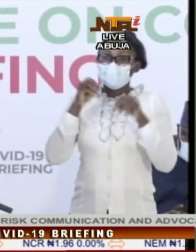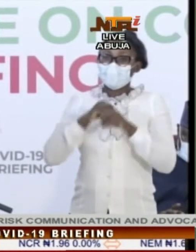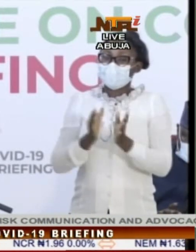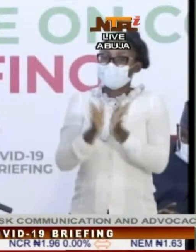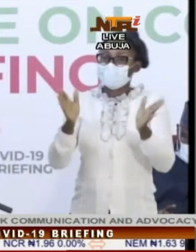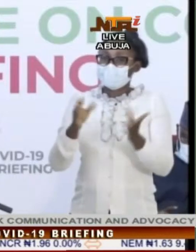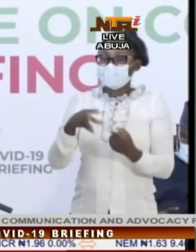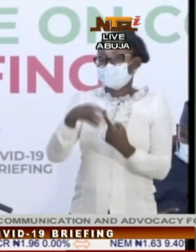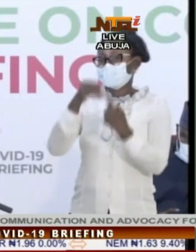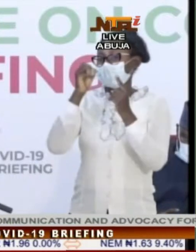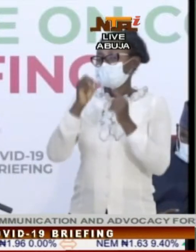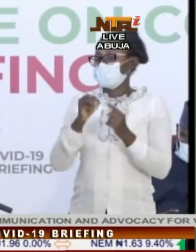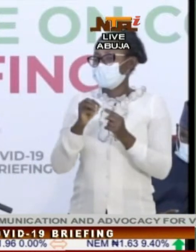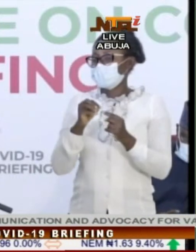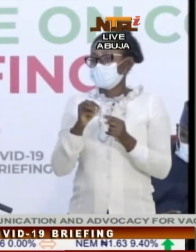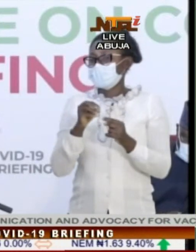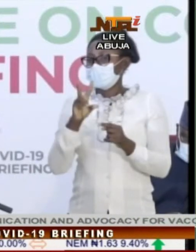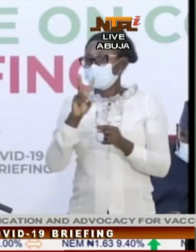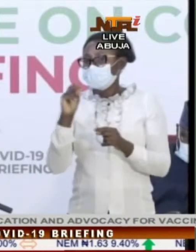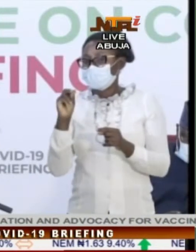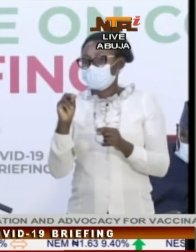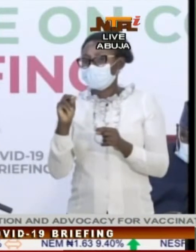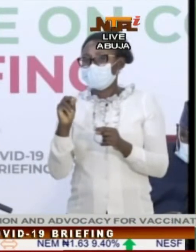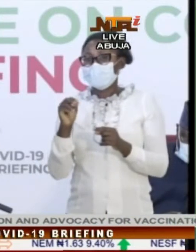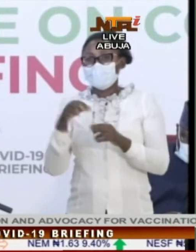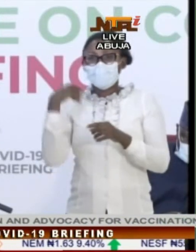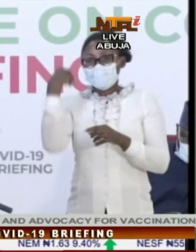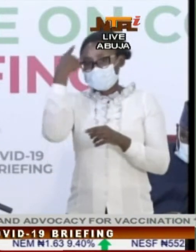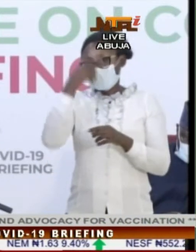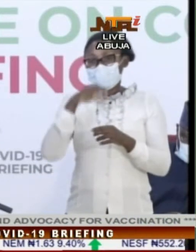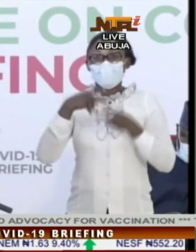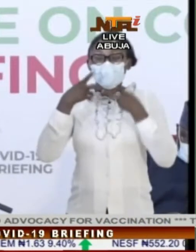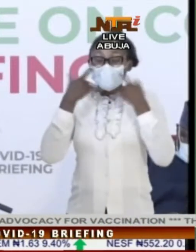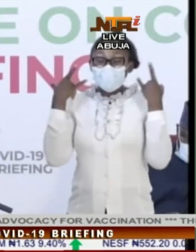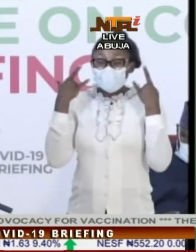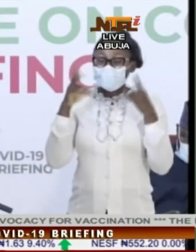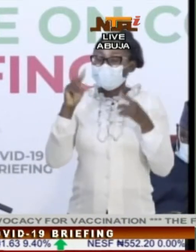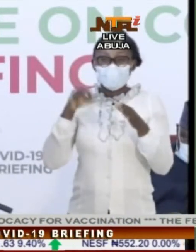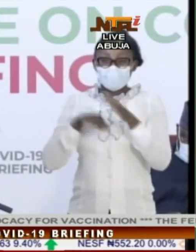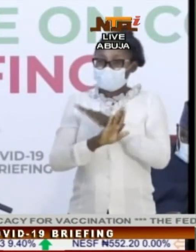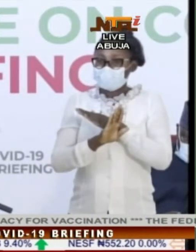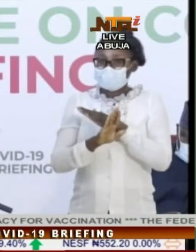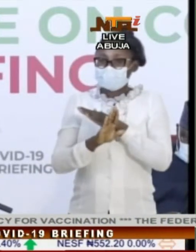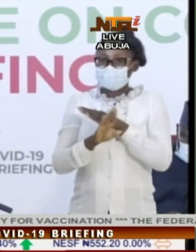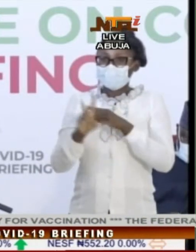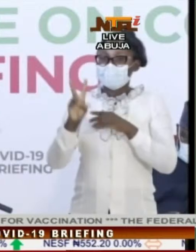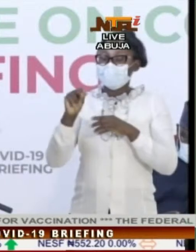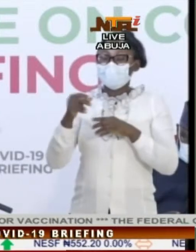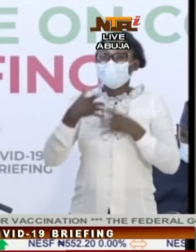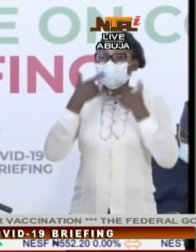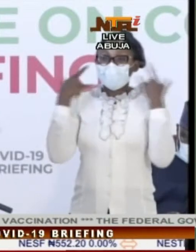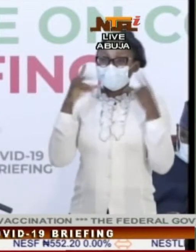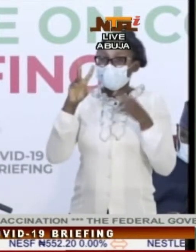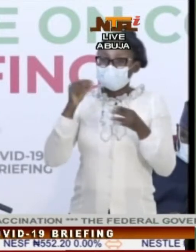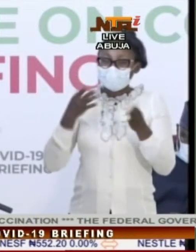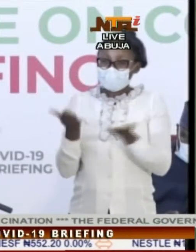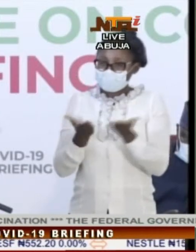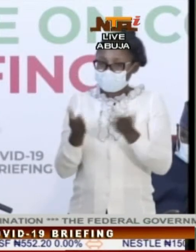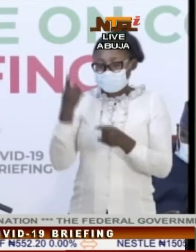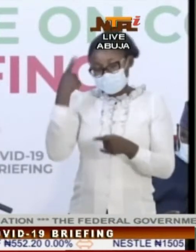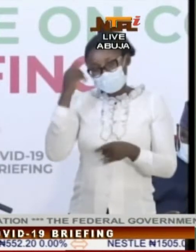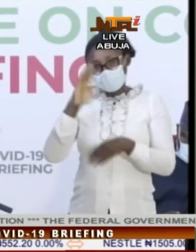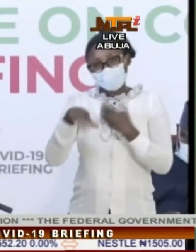the implementation of the no face mask, no entry, and the no face mask, no service for all